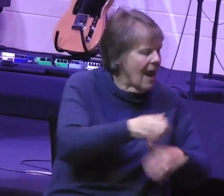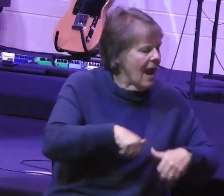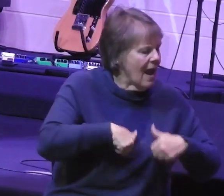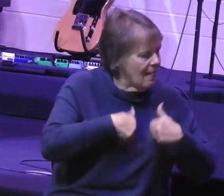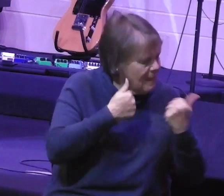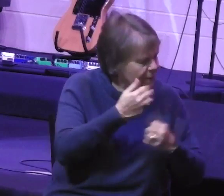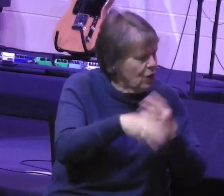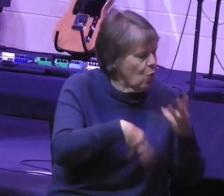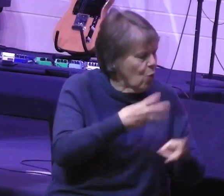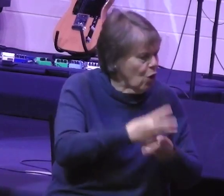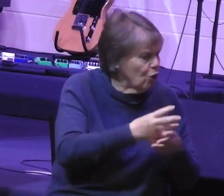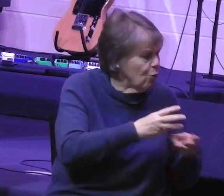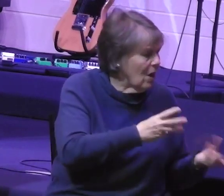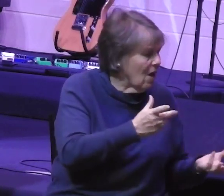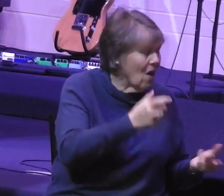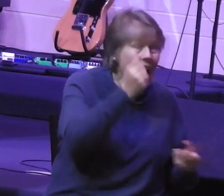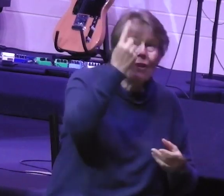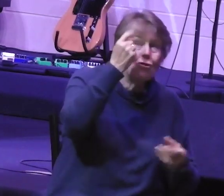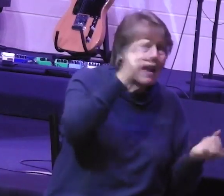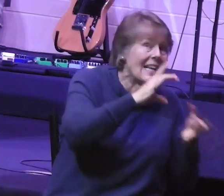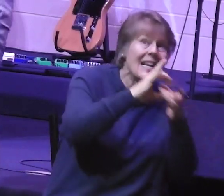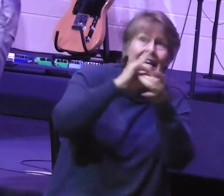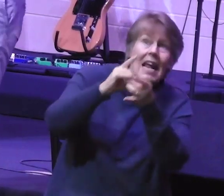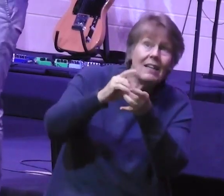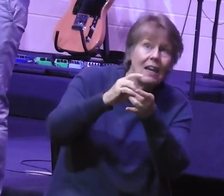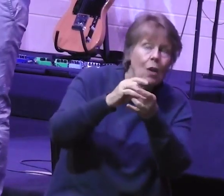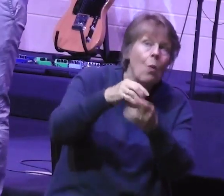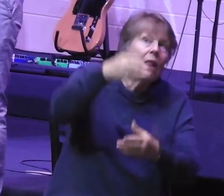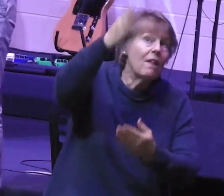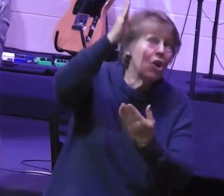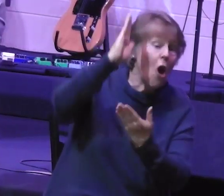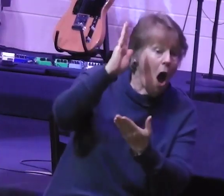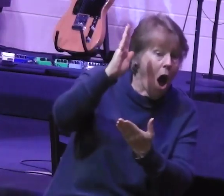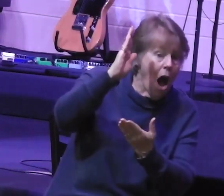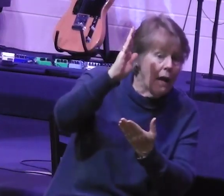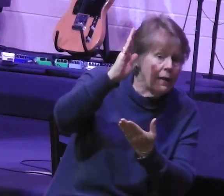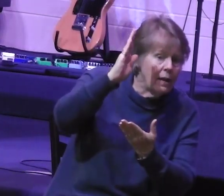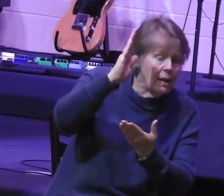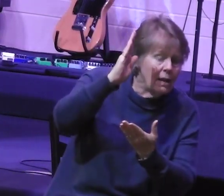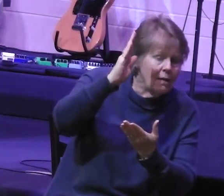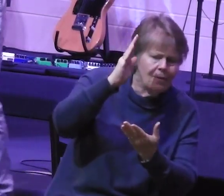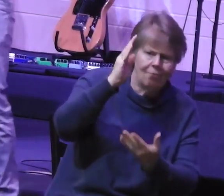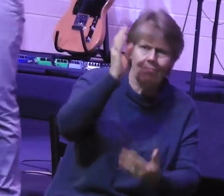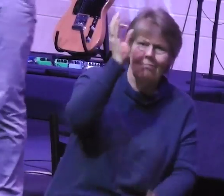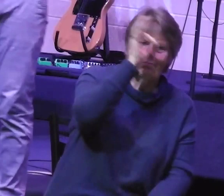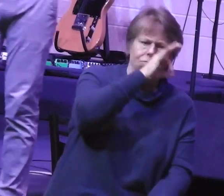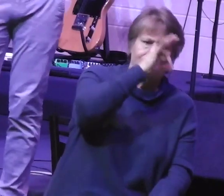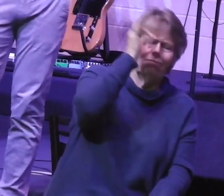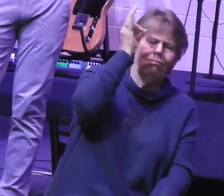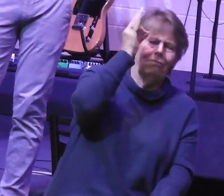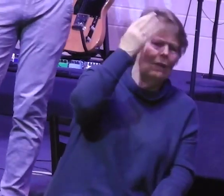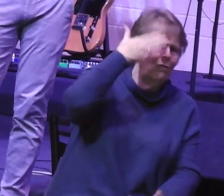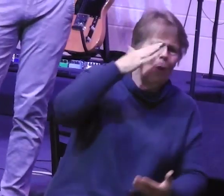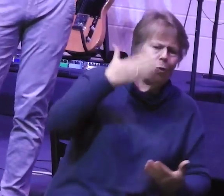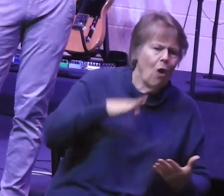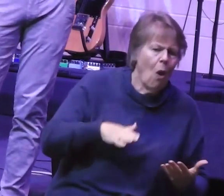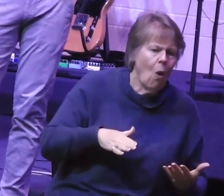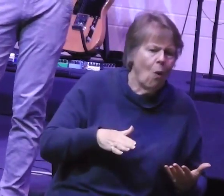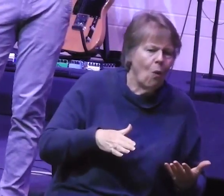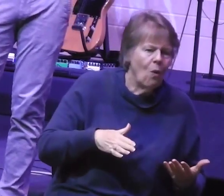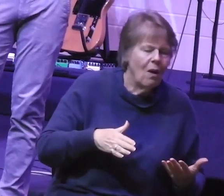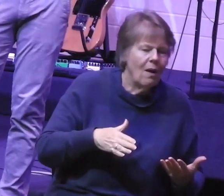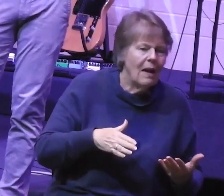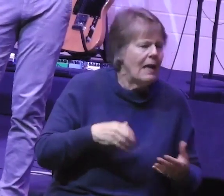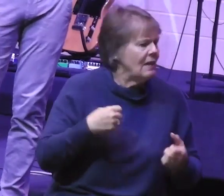connecting with God is something uncertain, unpredictable, scary, always changing, and we imagine what that's like. But it